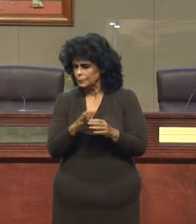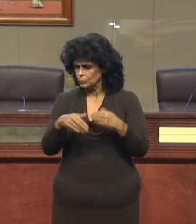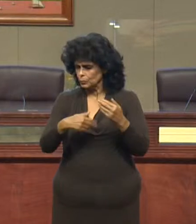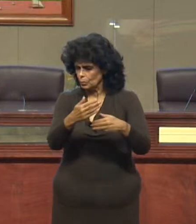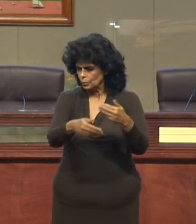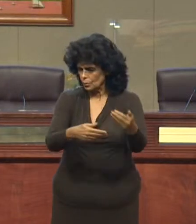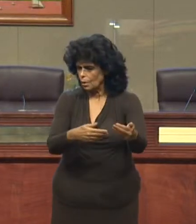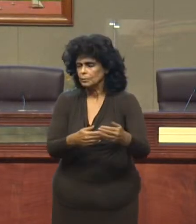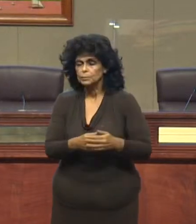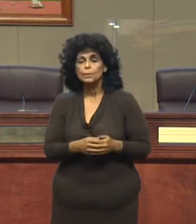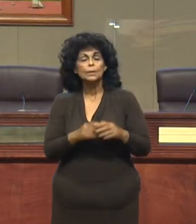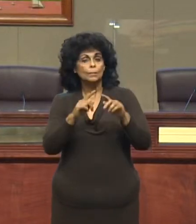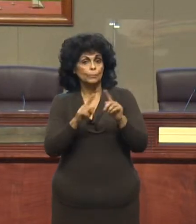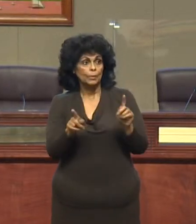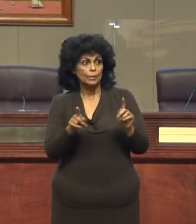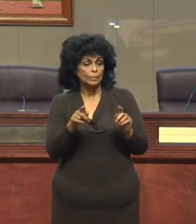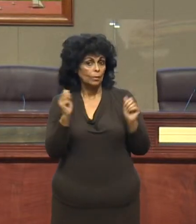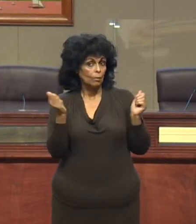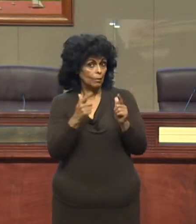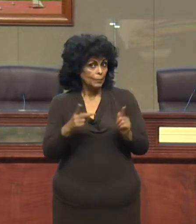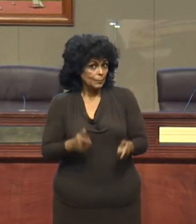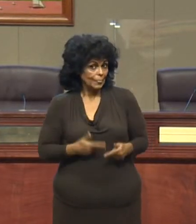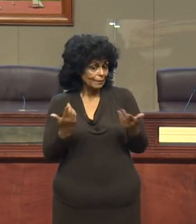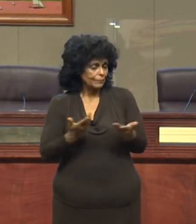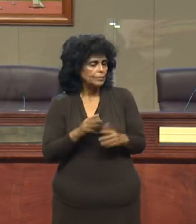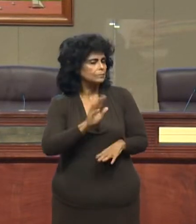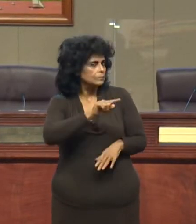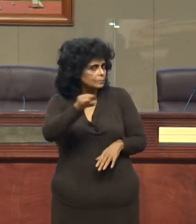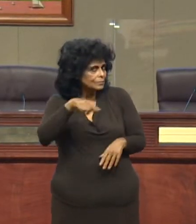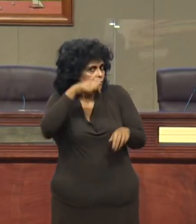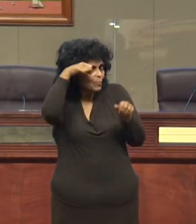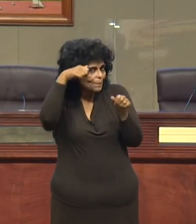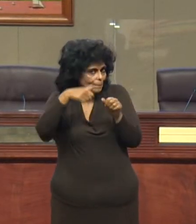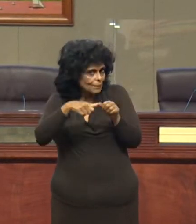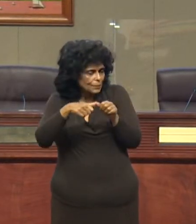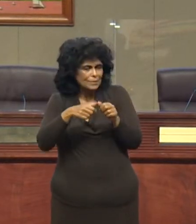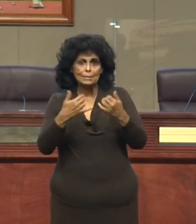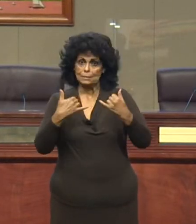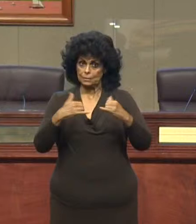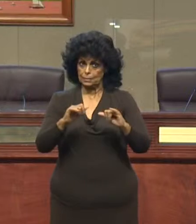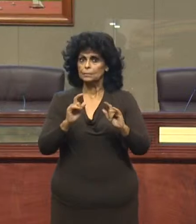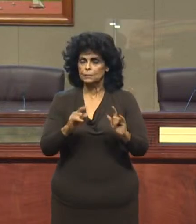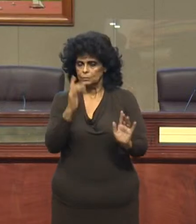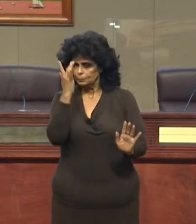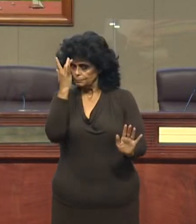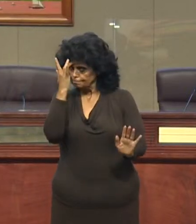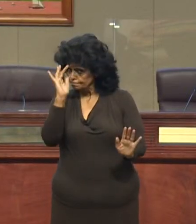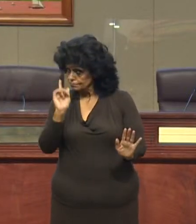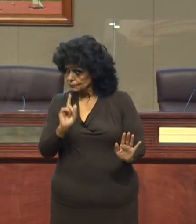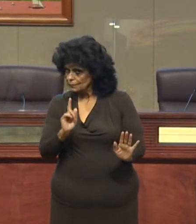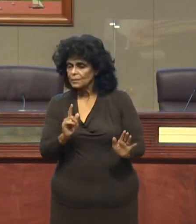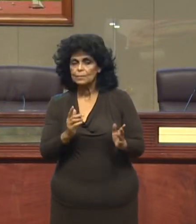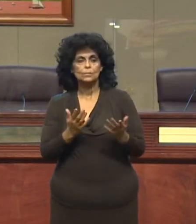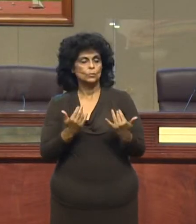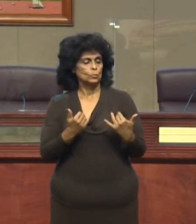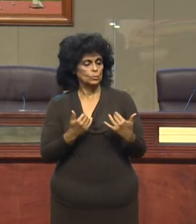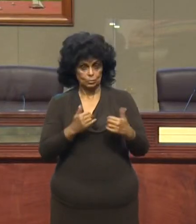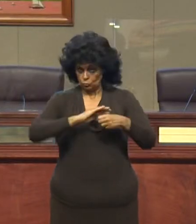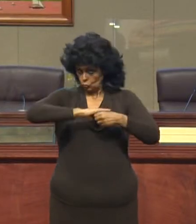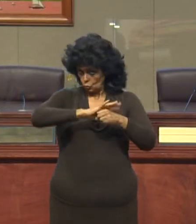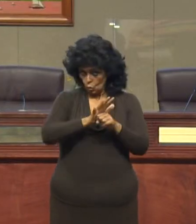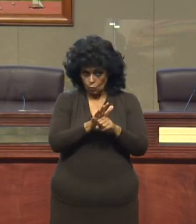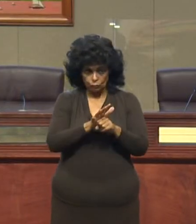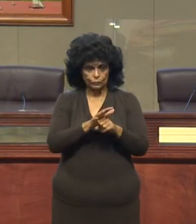remind all of our residents that we still need to be prudent in our efforts to stop the spread